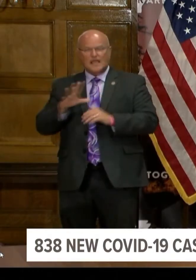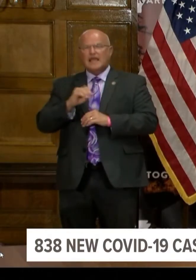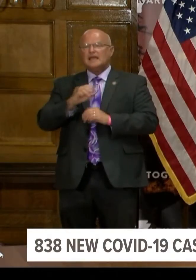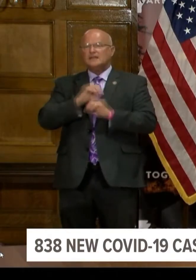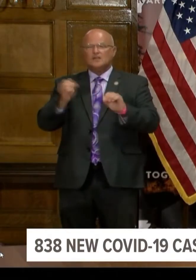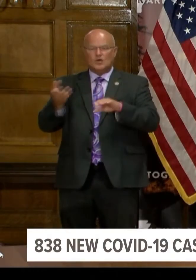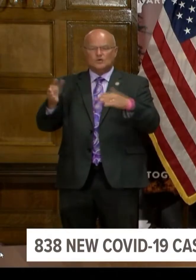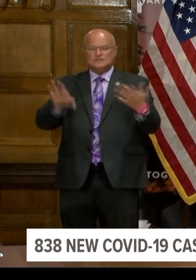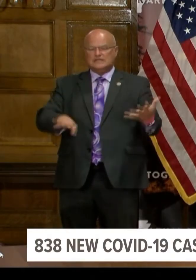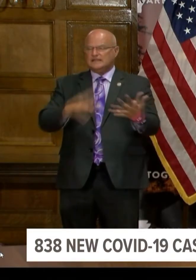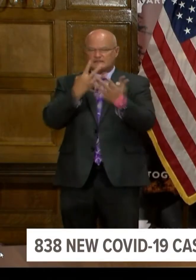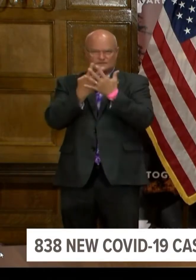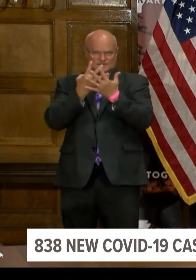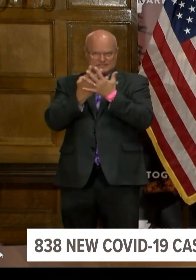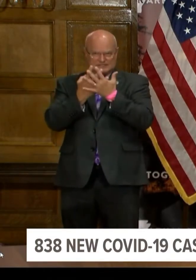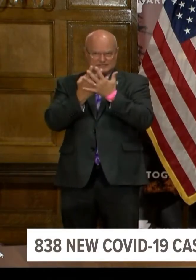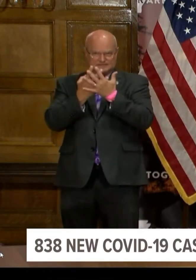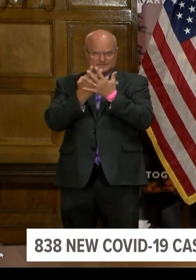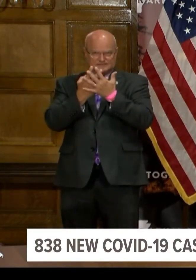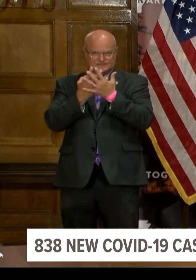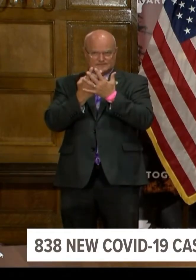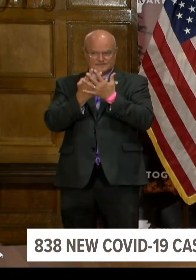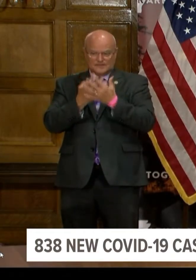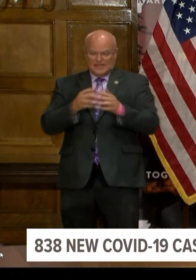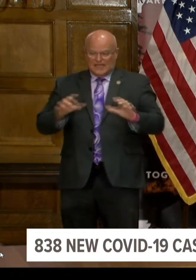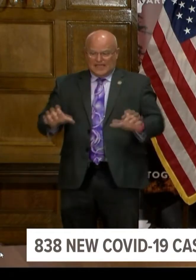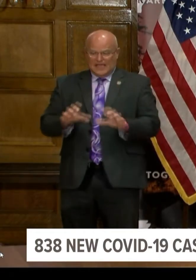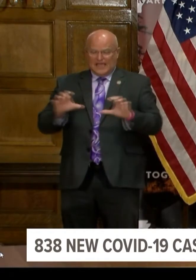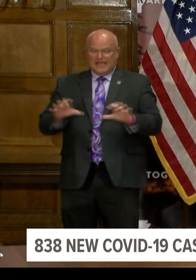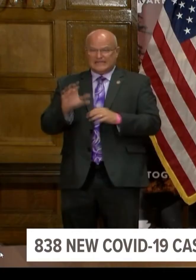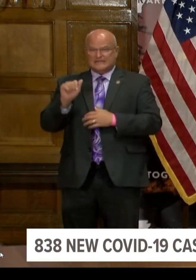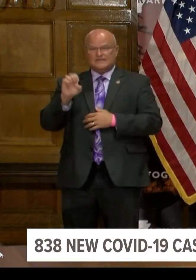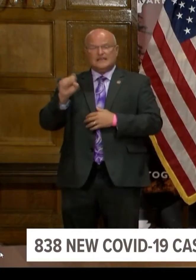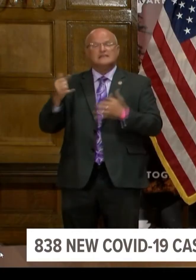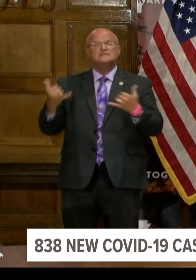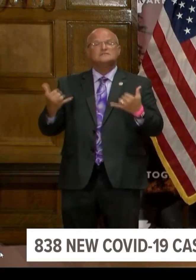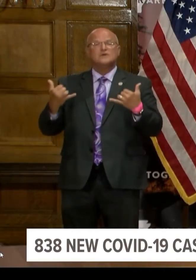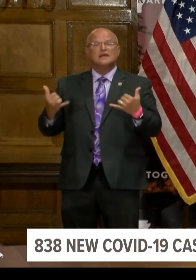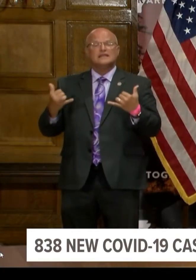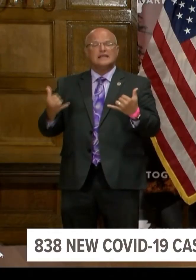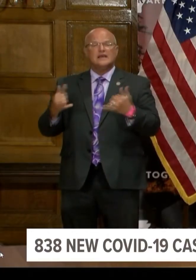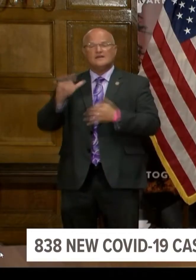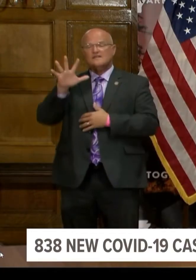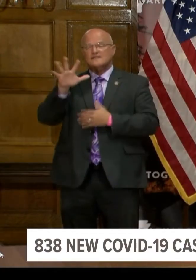from correctional facilities. Our active cases at this time are